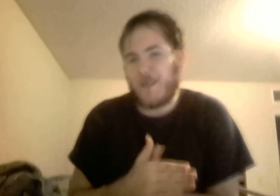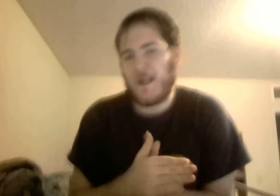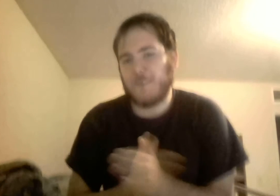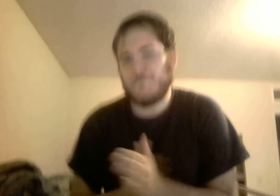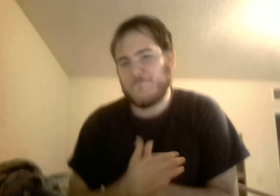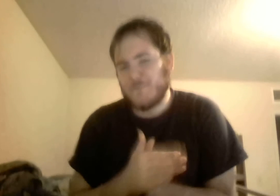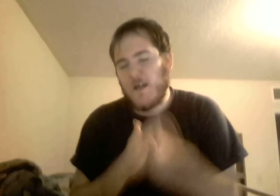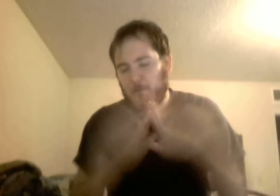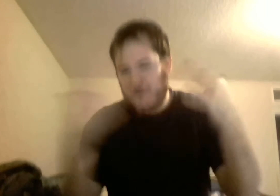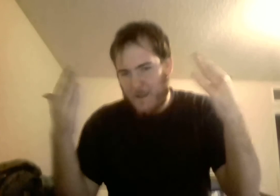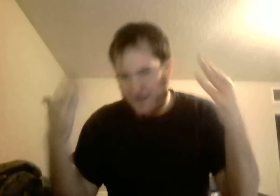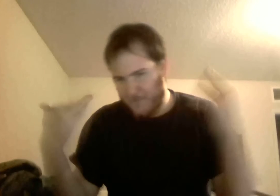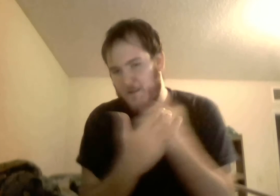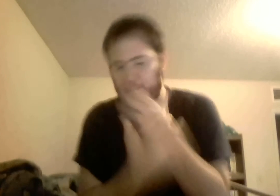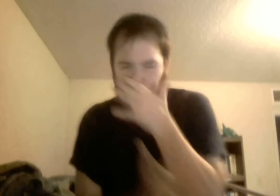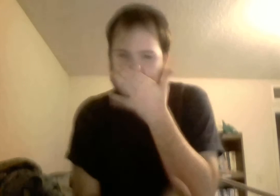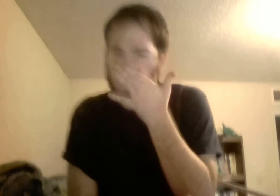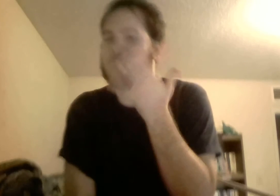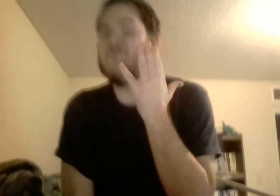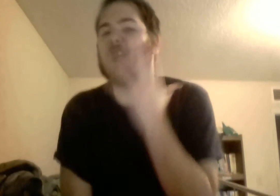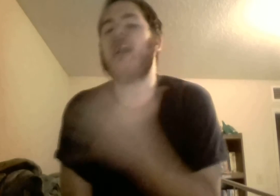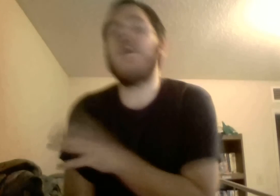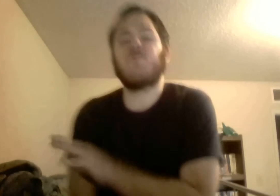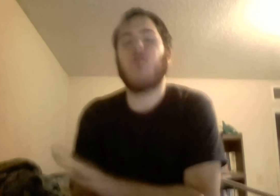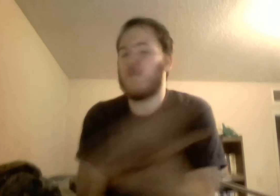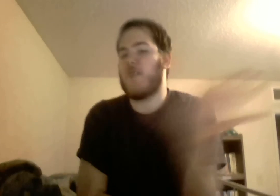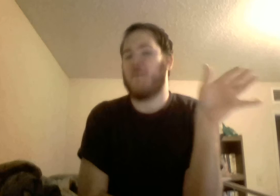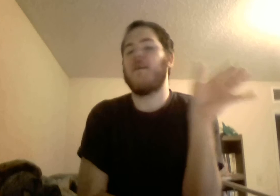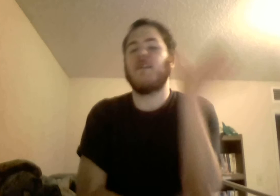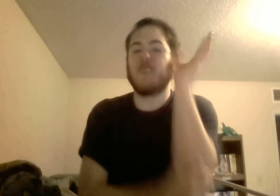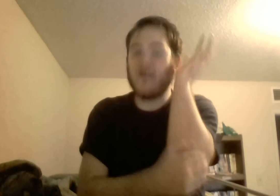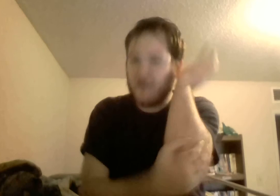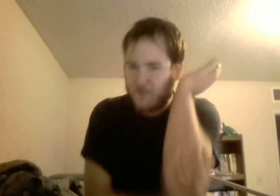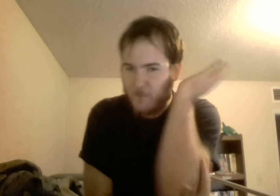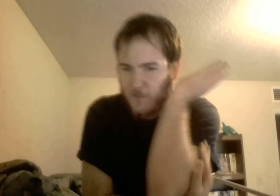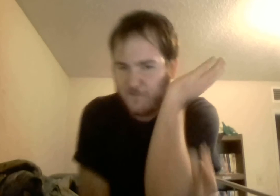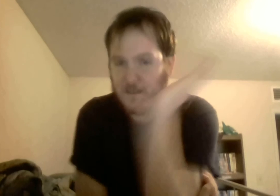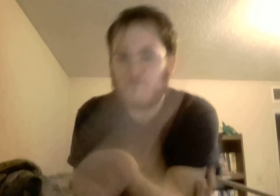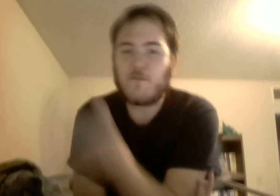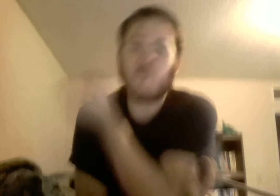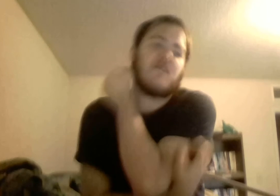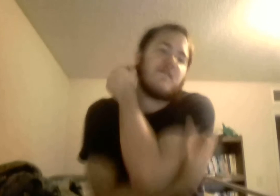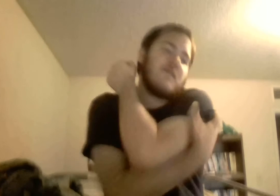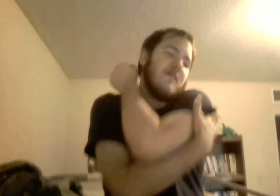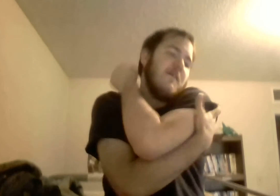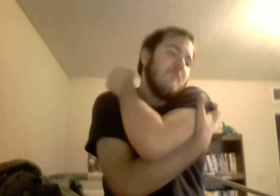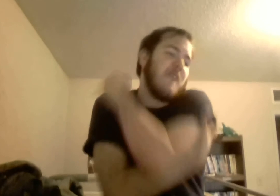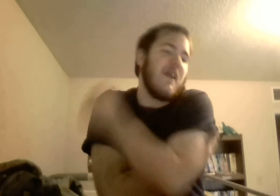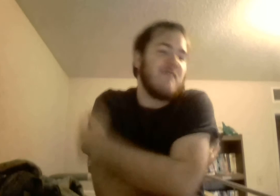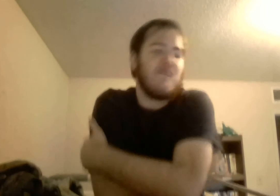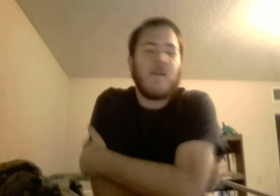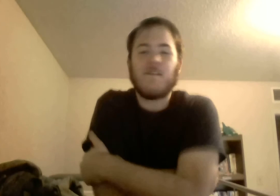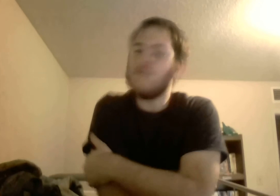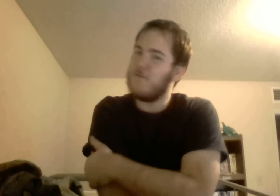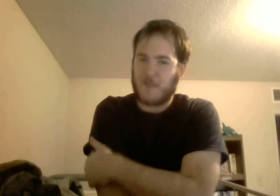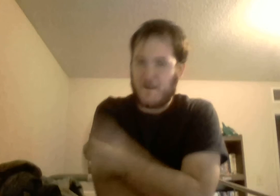that. But anyway, let's go. It gets started right away. Making Skyhead Glimmer, she returns, and she basically uses the time